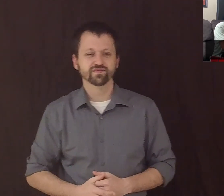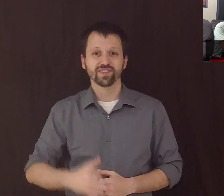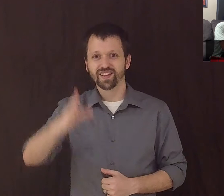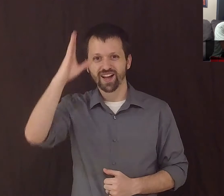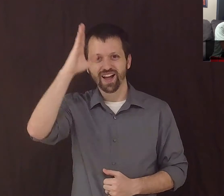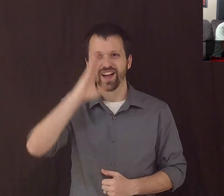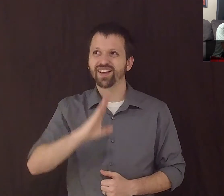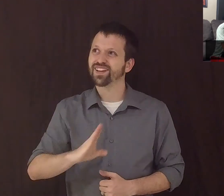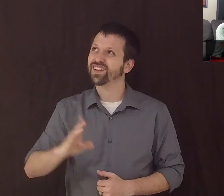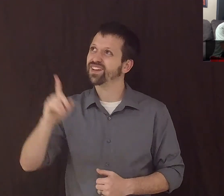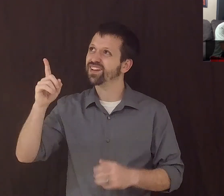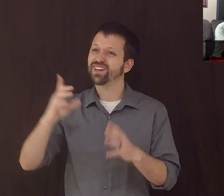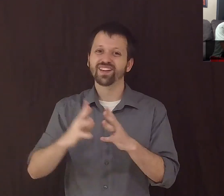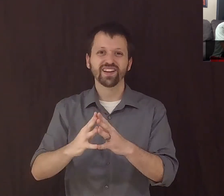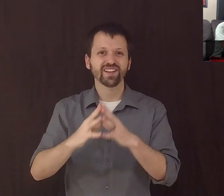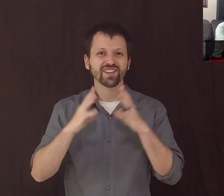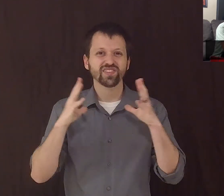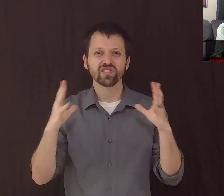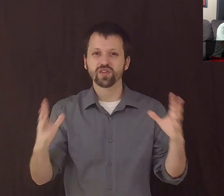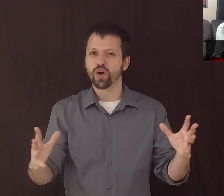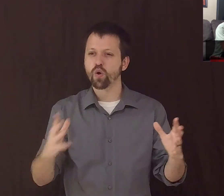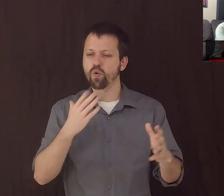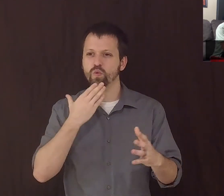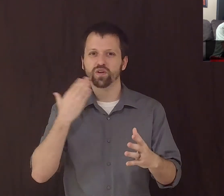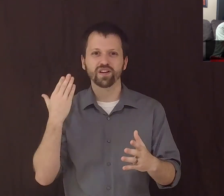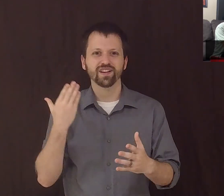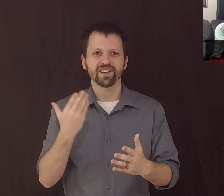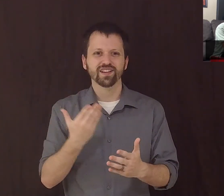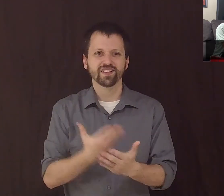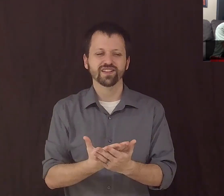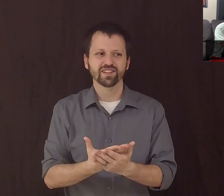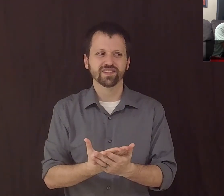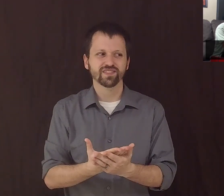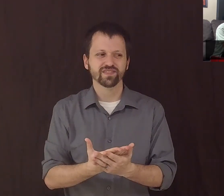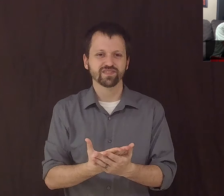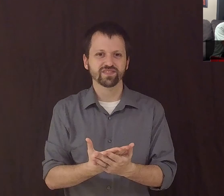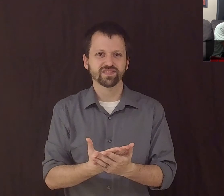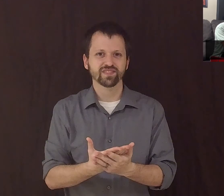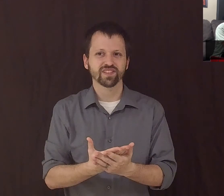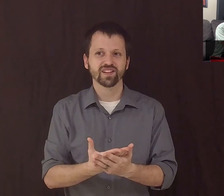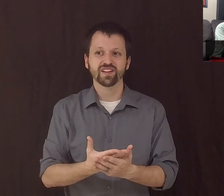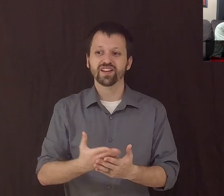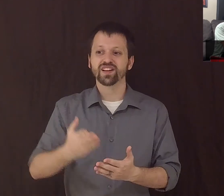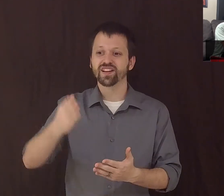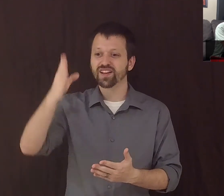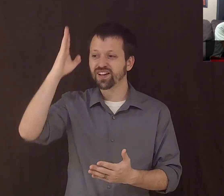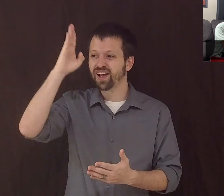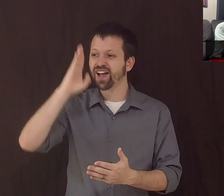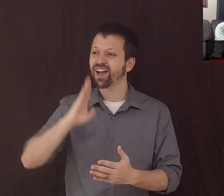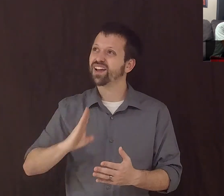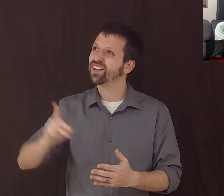Yes, it's true. God is so good. Oh, he's good. He's